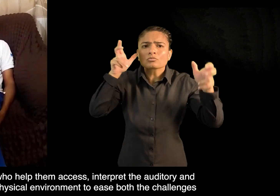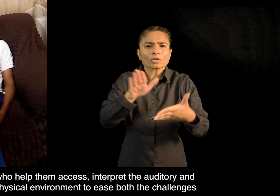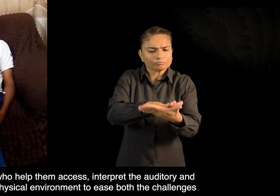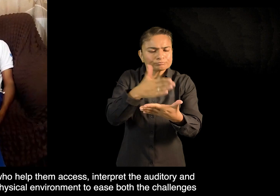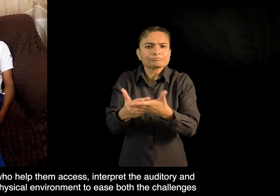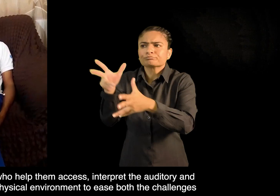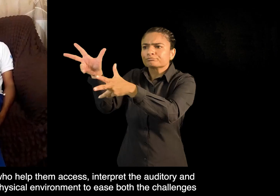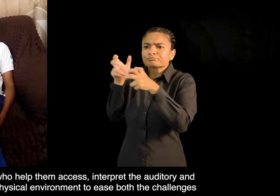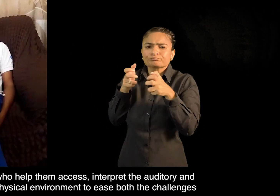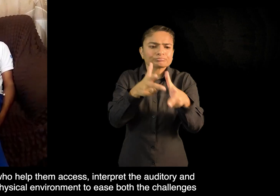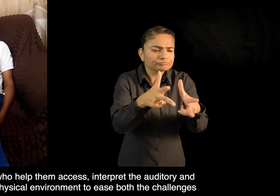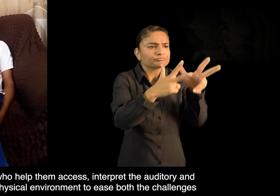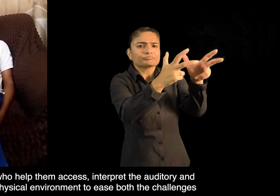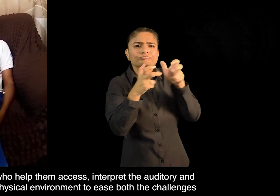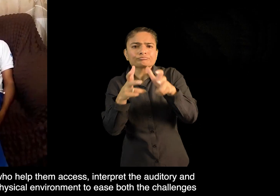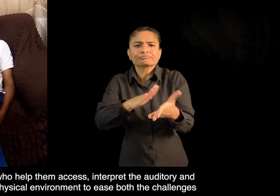access, interpret